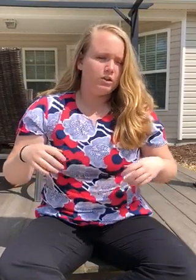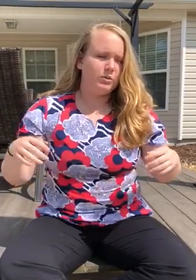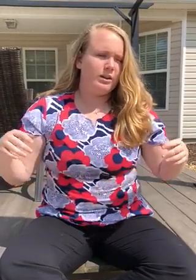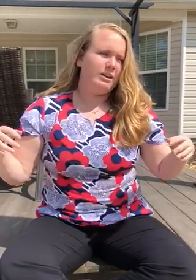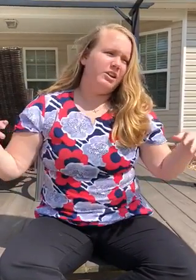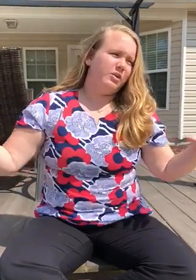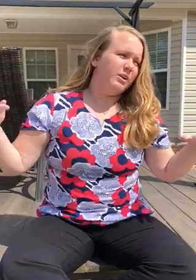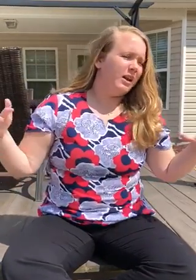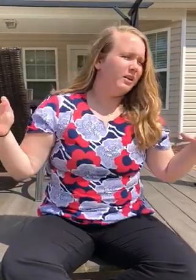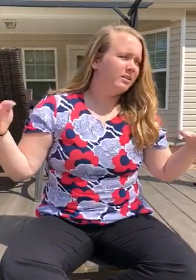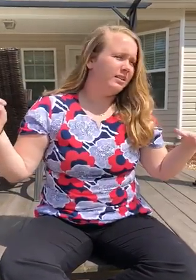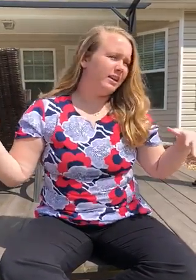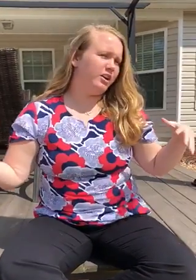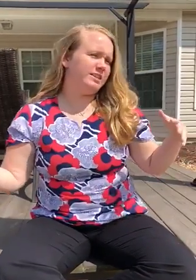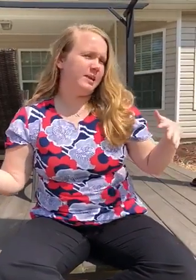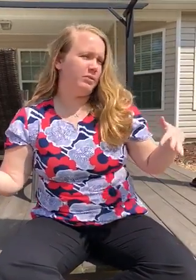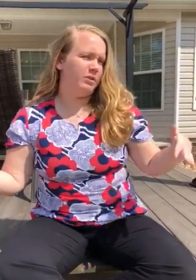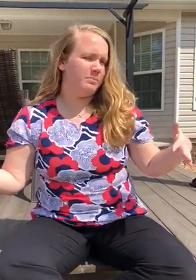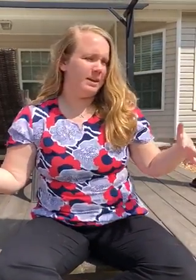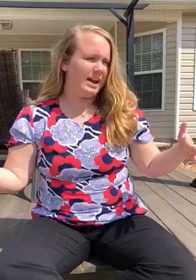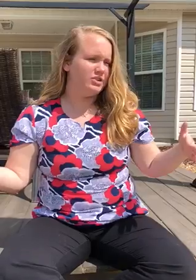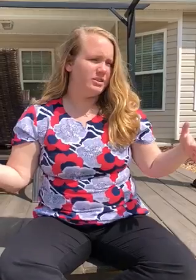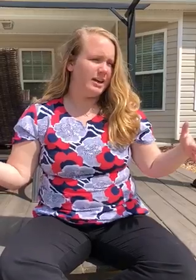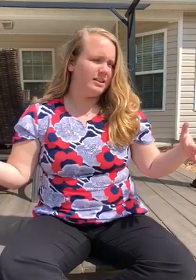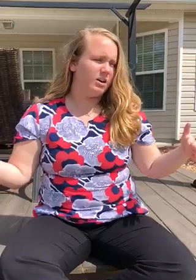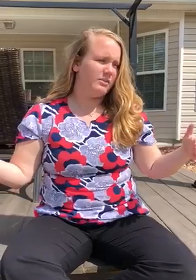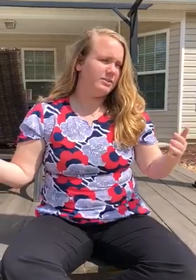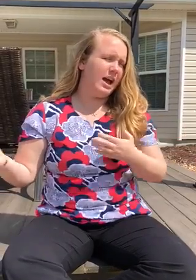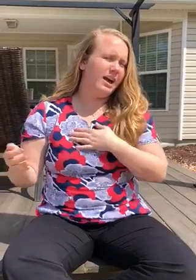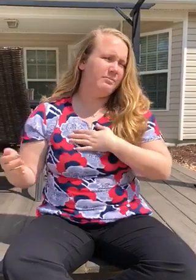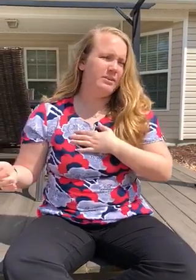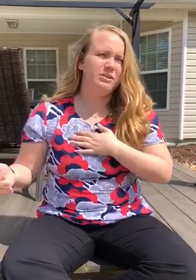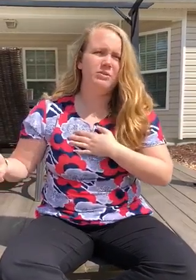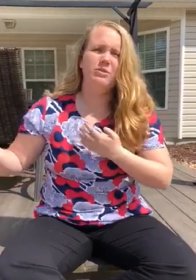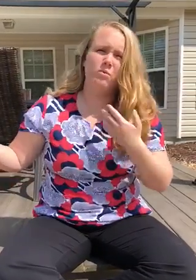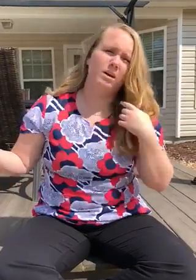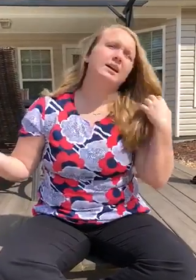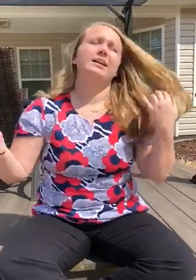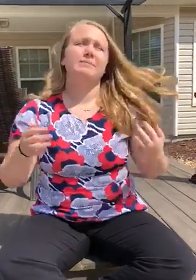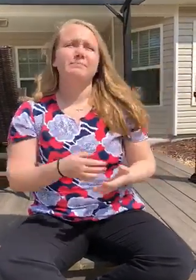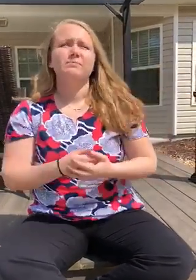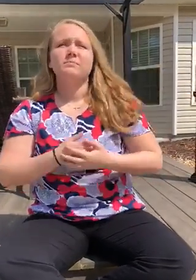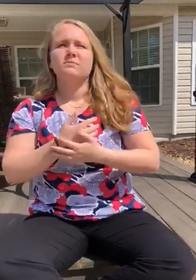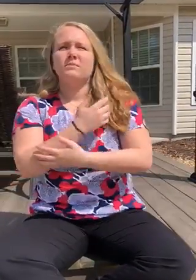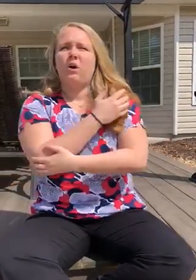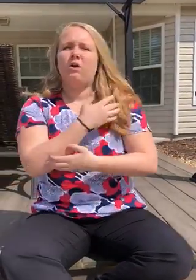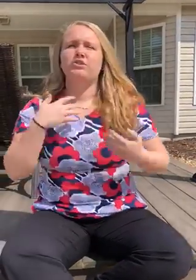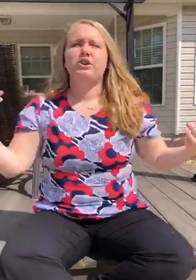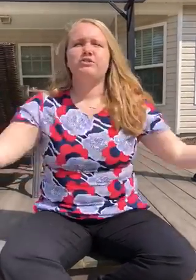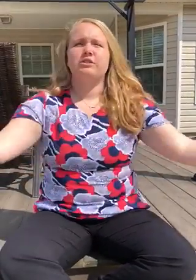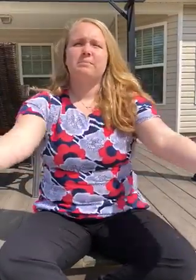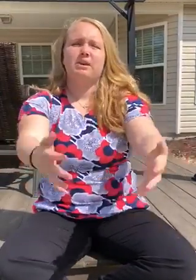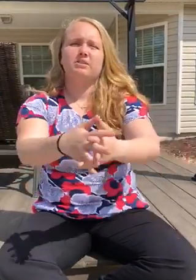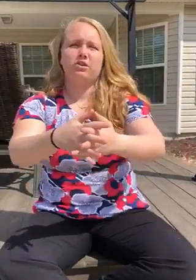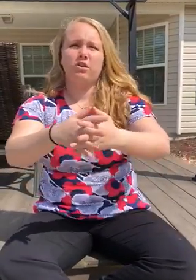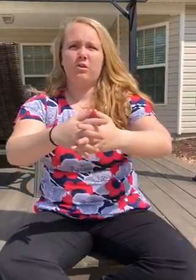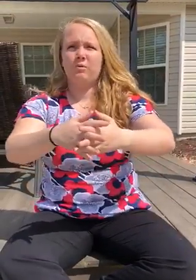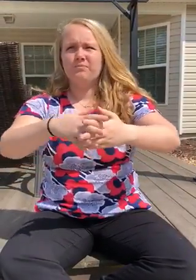So then, like a good example of a pediatric dentist office that I've been to, you walk in and all the chairs are in a big circle.